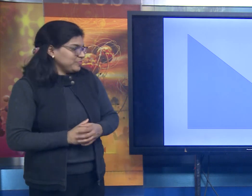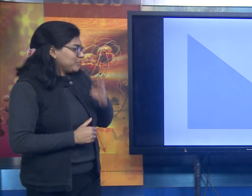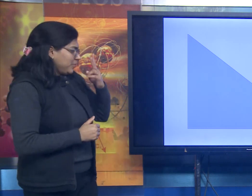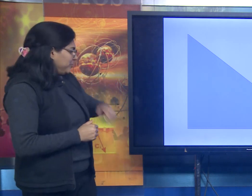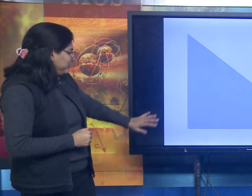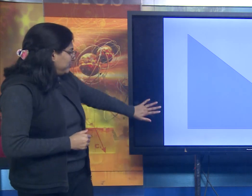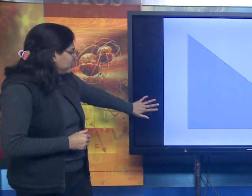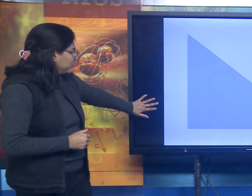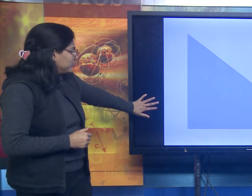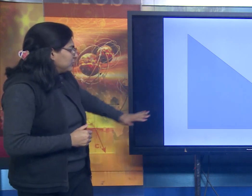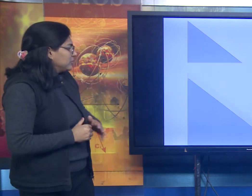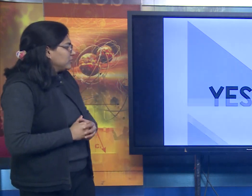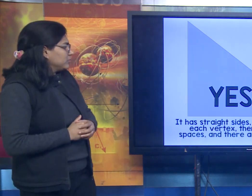Think.